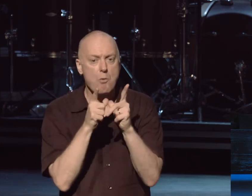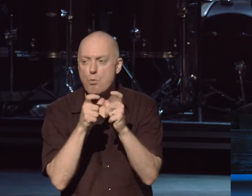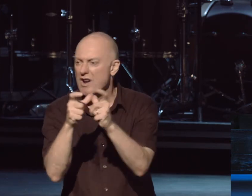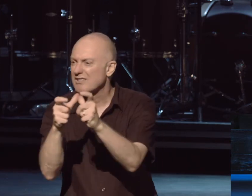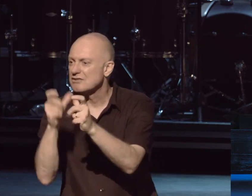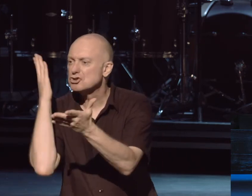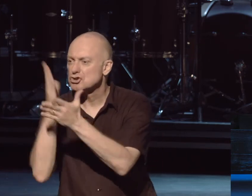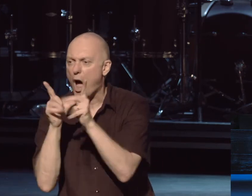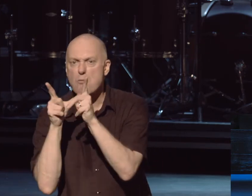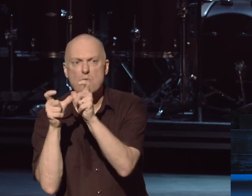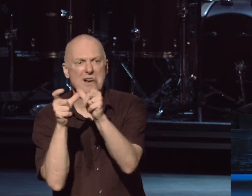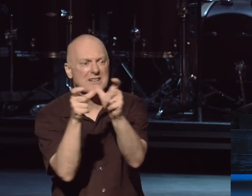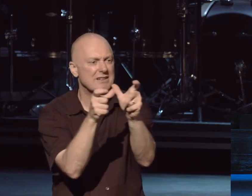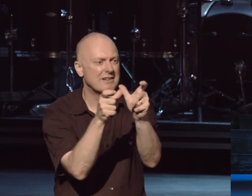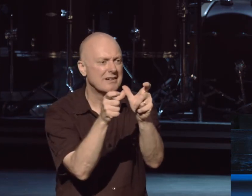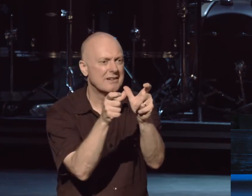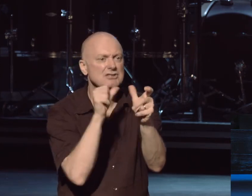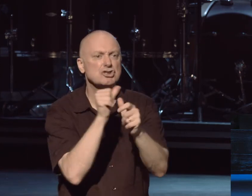Stop blaming.